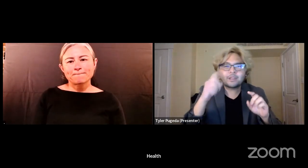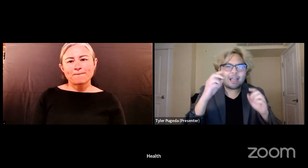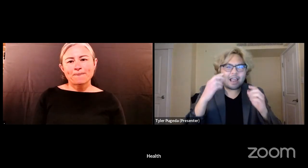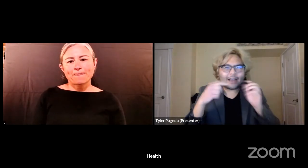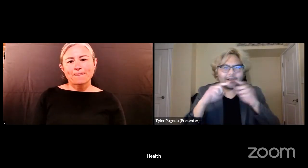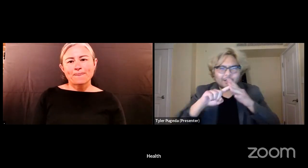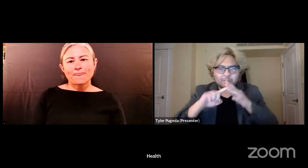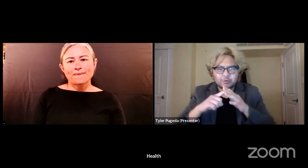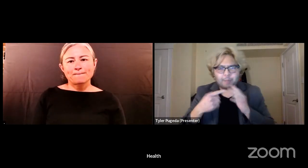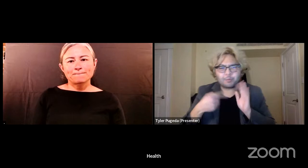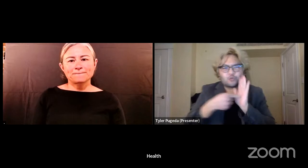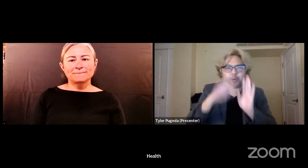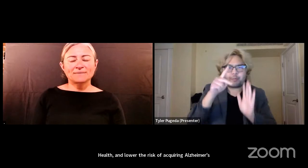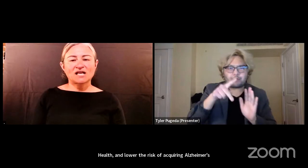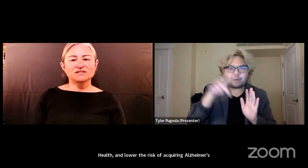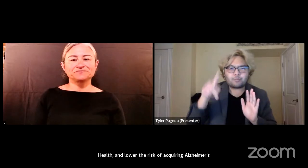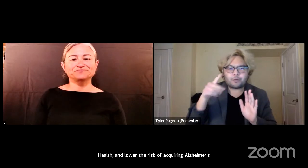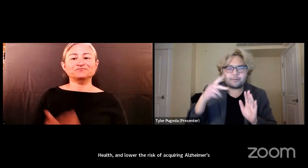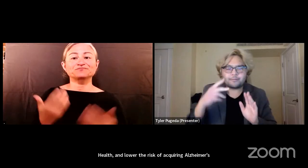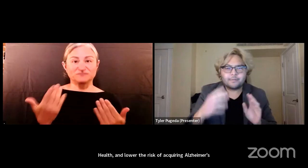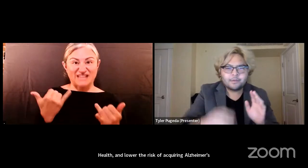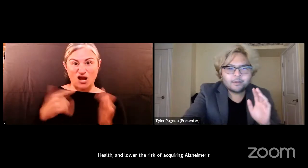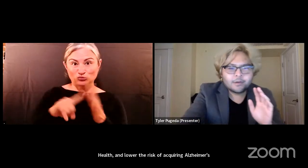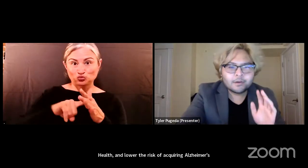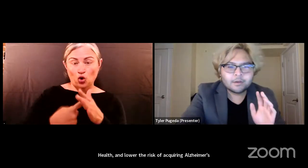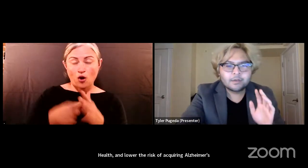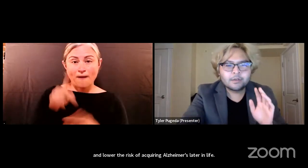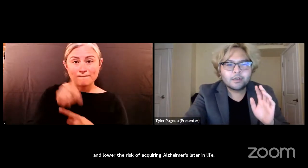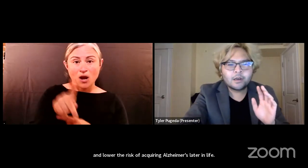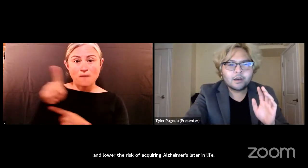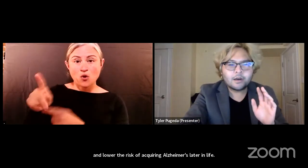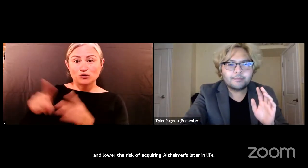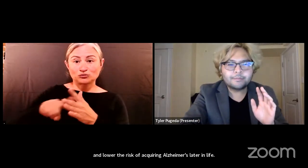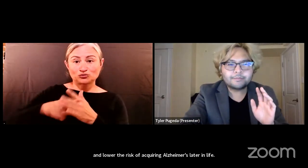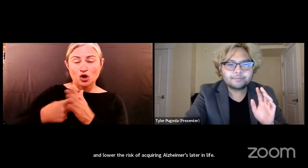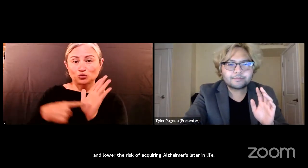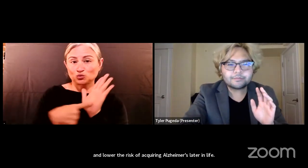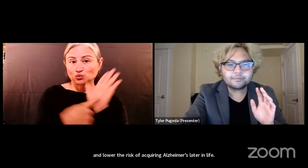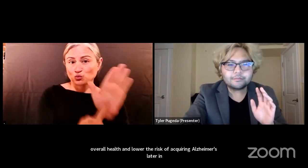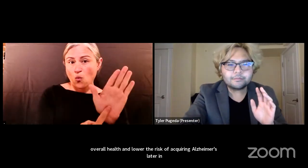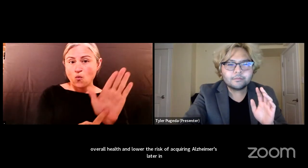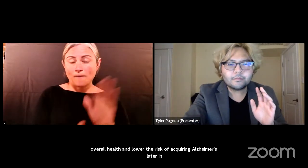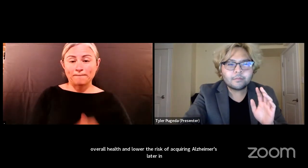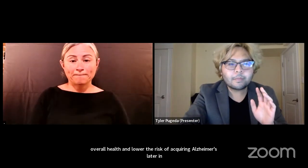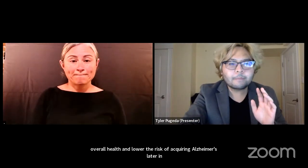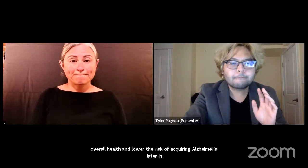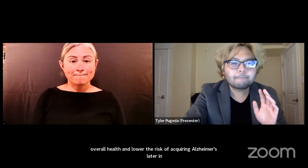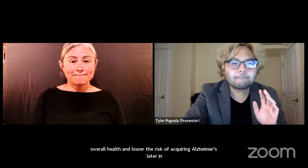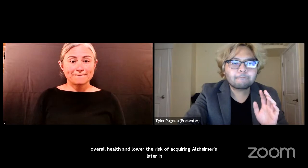to you throughout the evening. To begin with, I want to bring up the first PowerPoint.